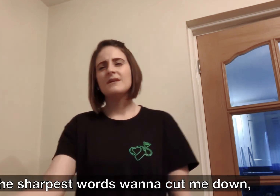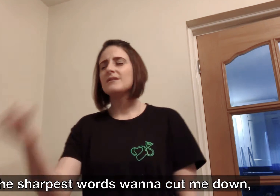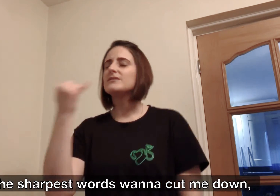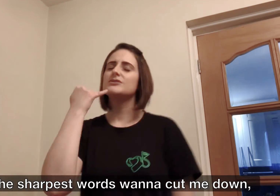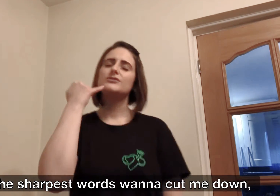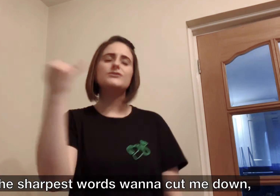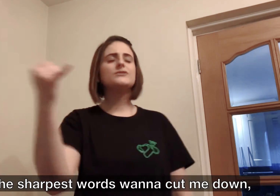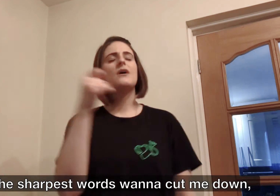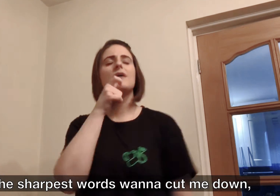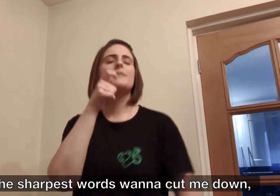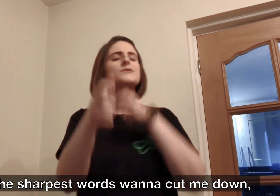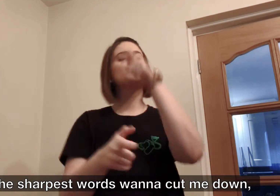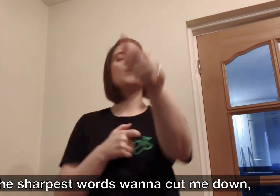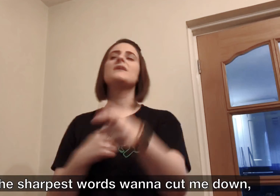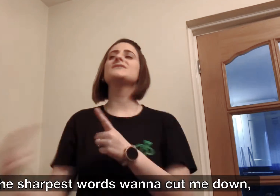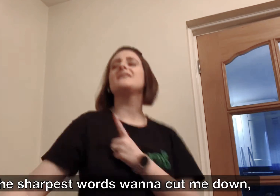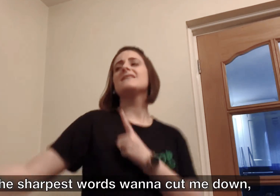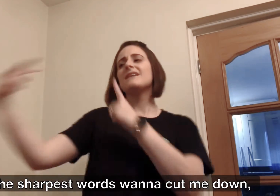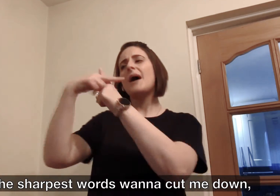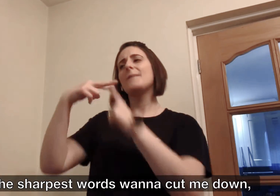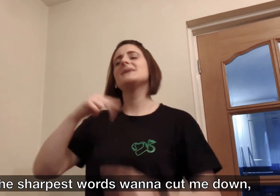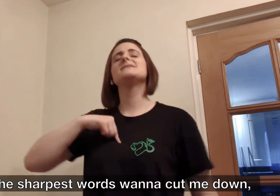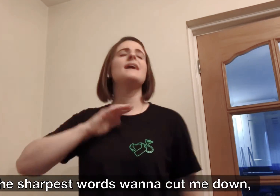When the sharpest words wanna cut me down,